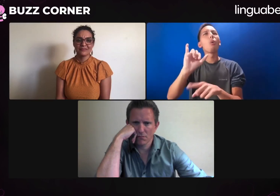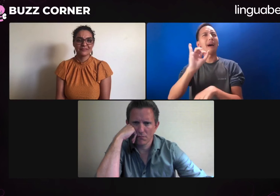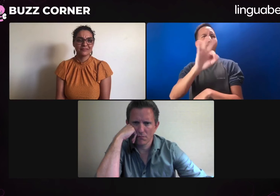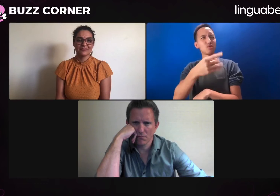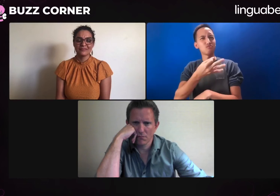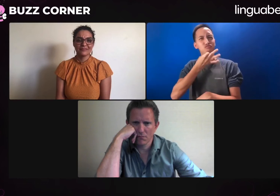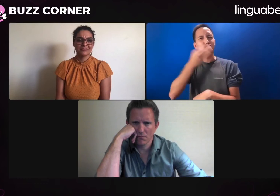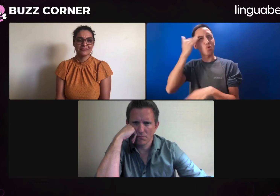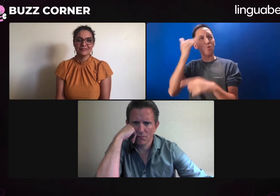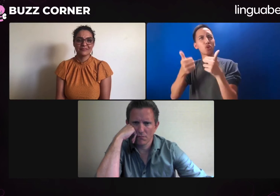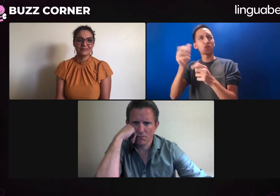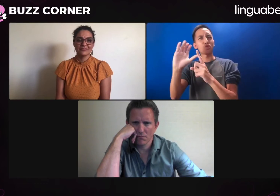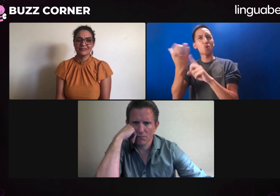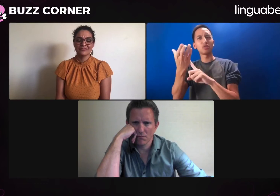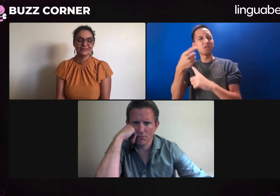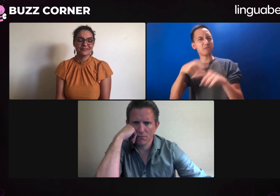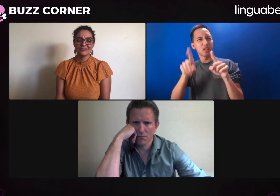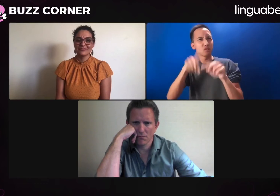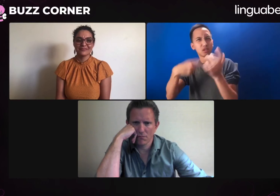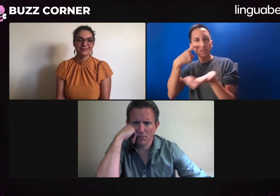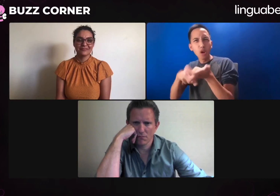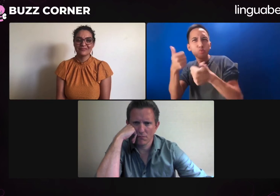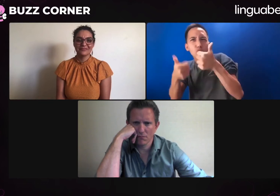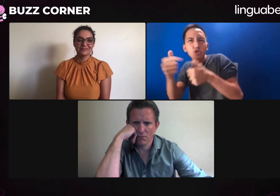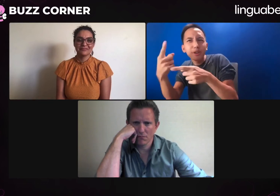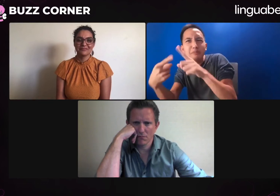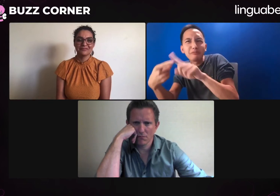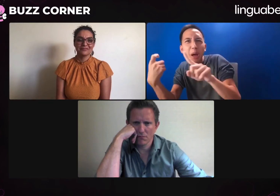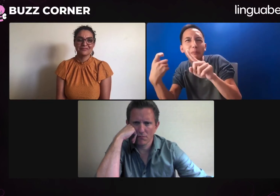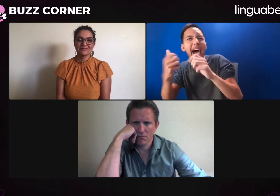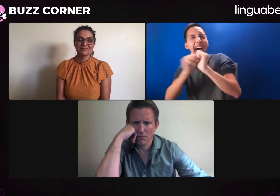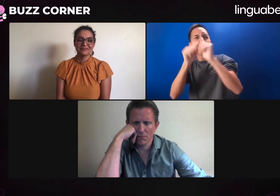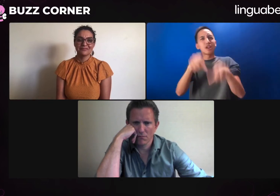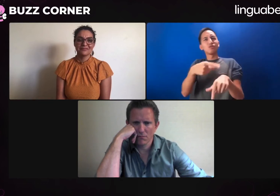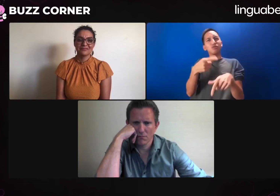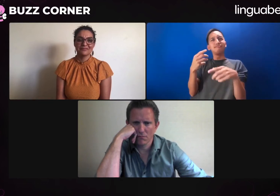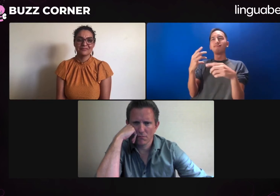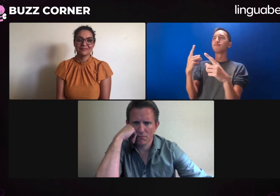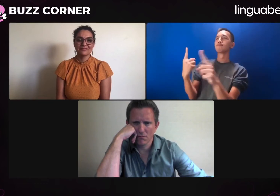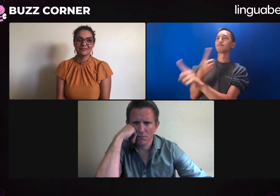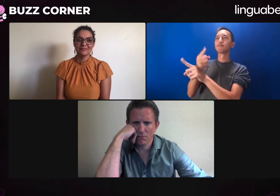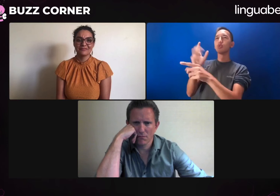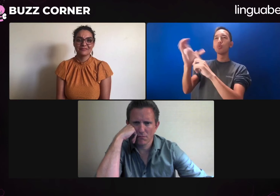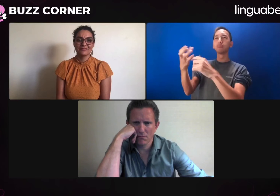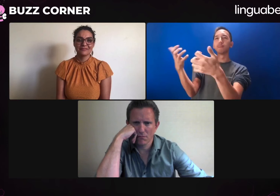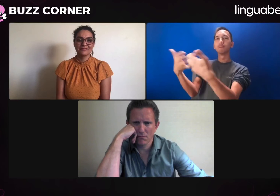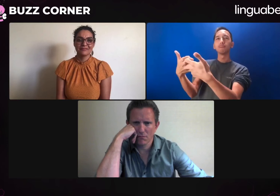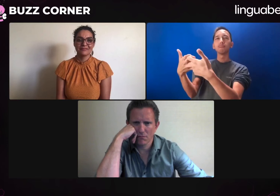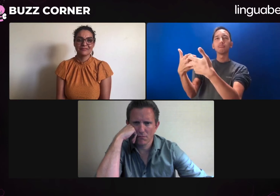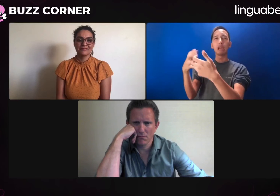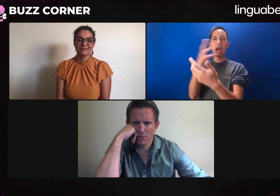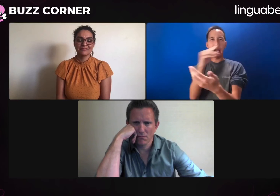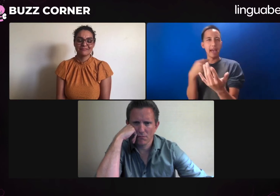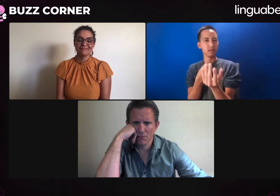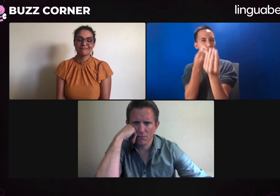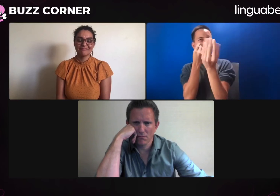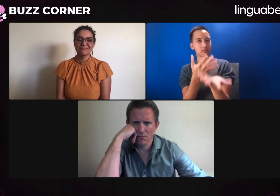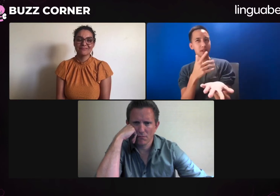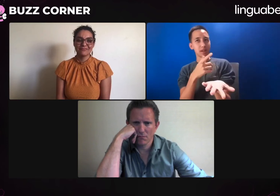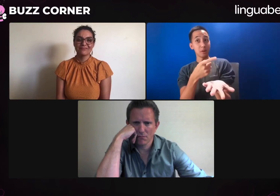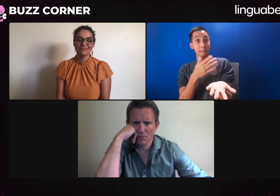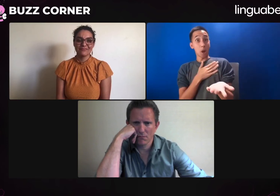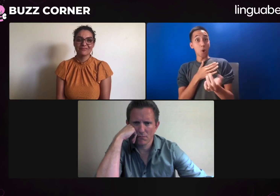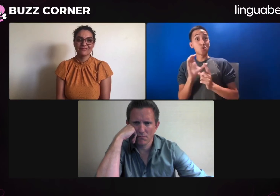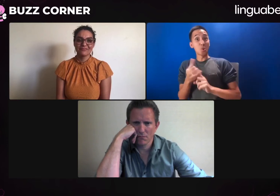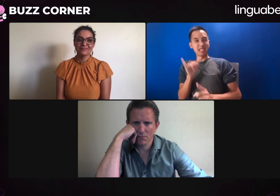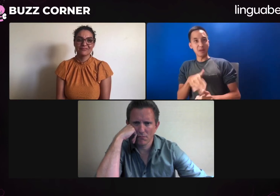came from? Do you know their background? So if you know which culture it is that you should be elaborating, then how do you make that match if